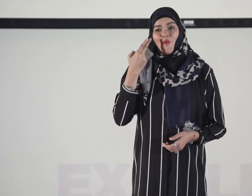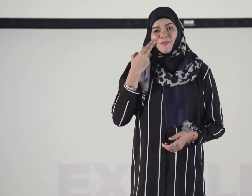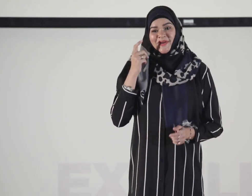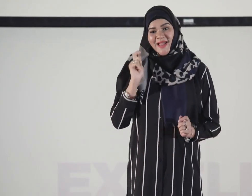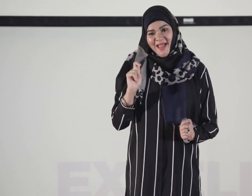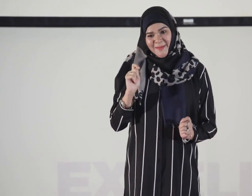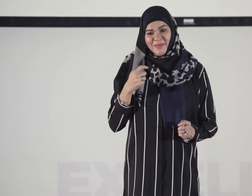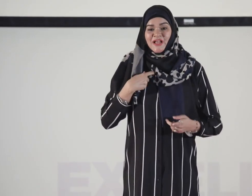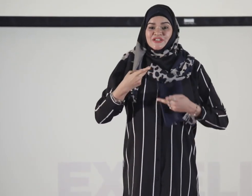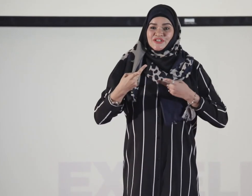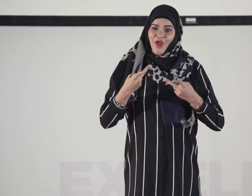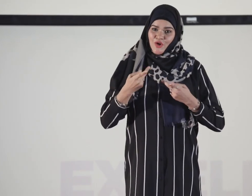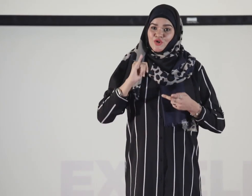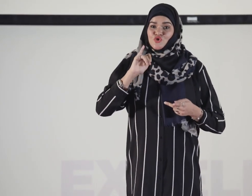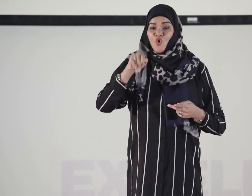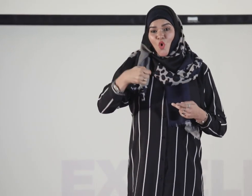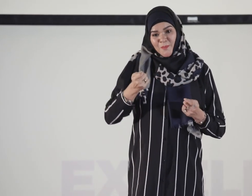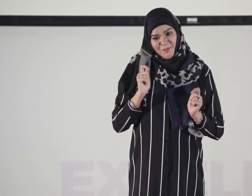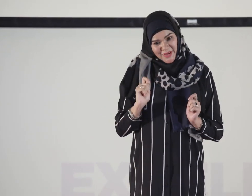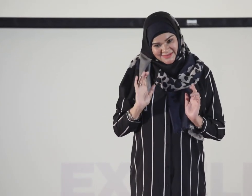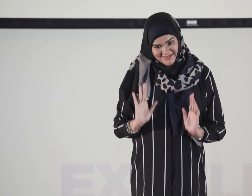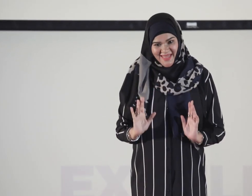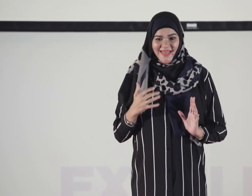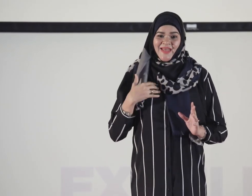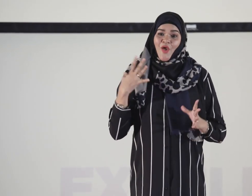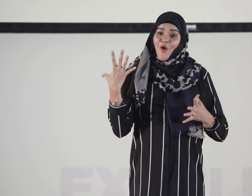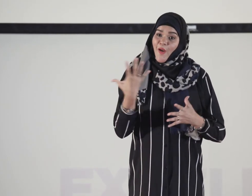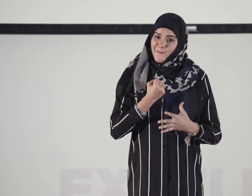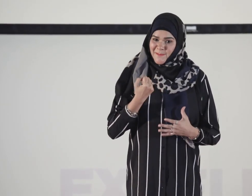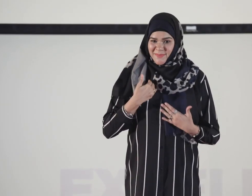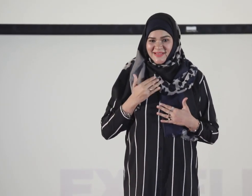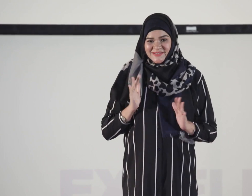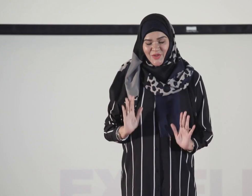I'm a beautician by profession and an entrepreneur.